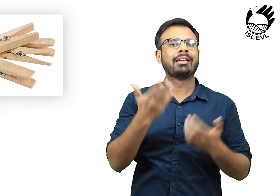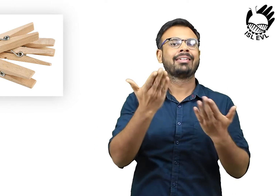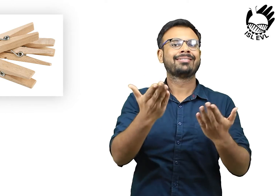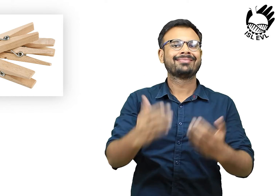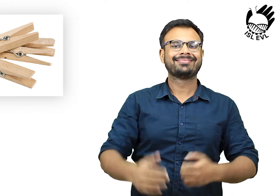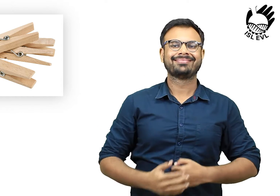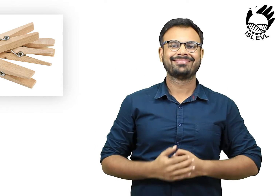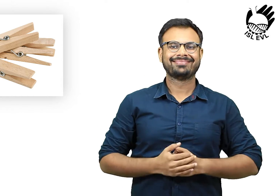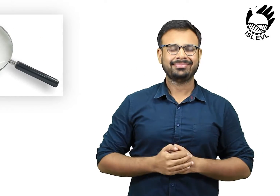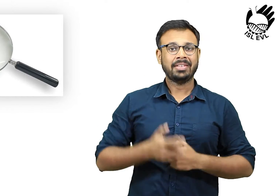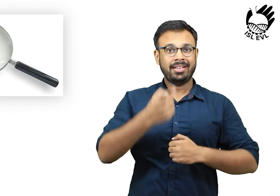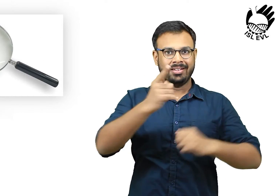Clothes pegs,